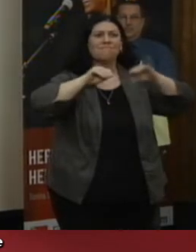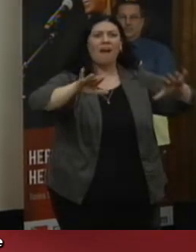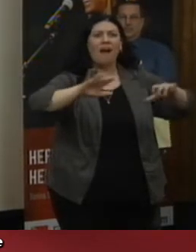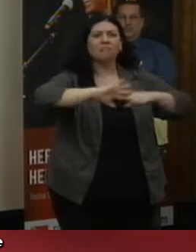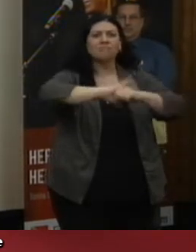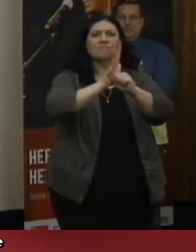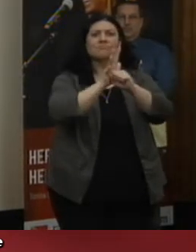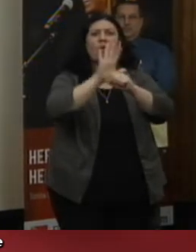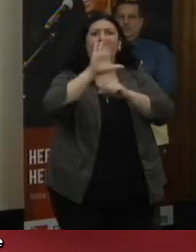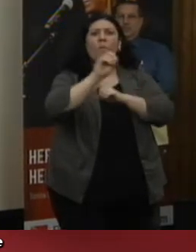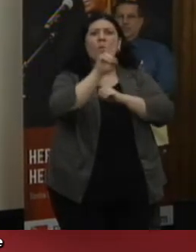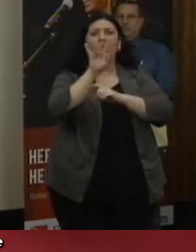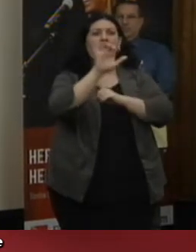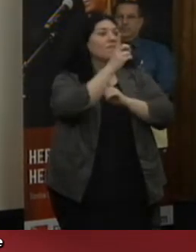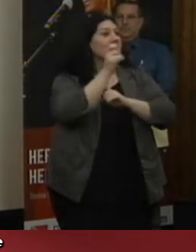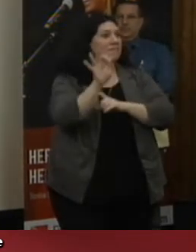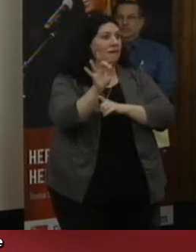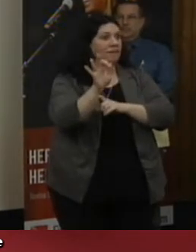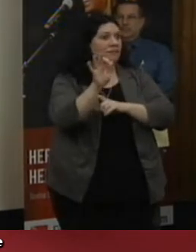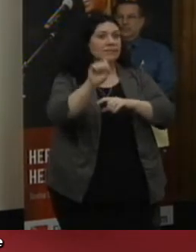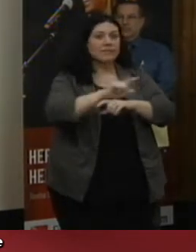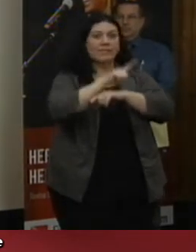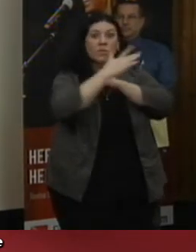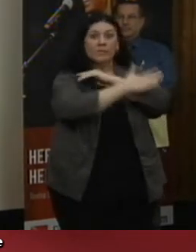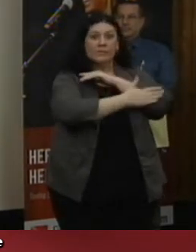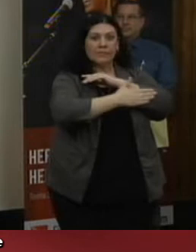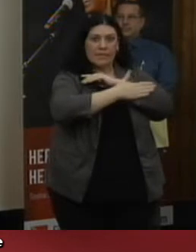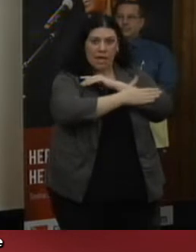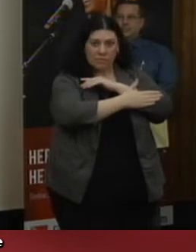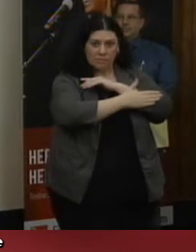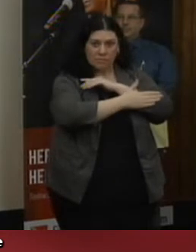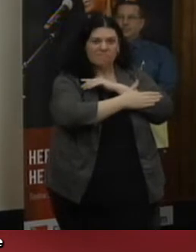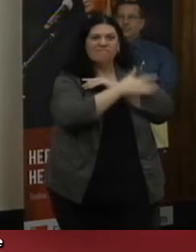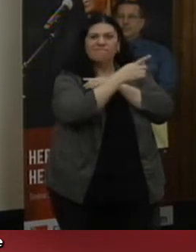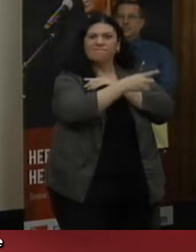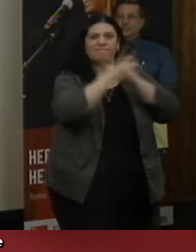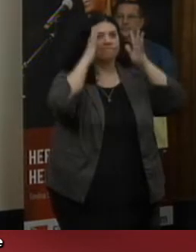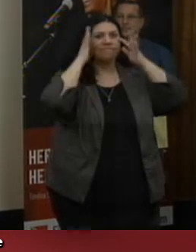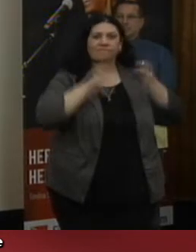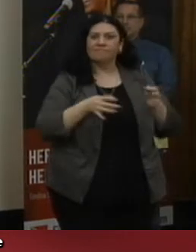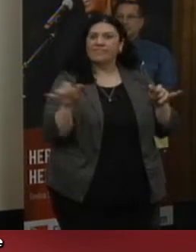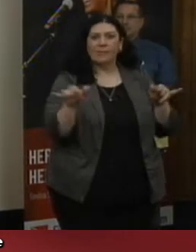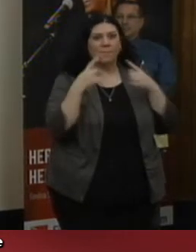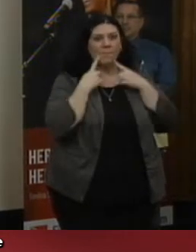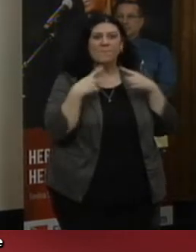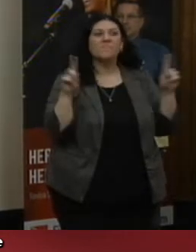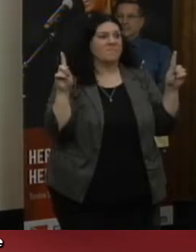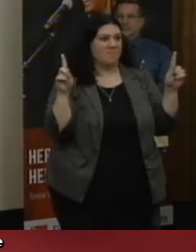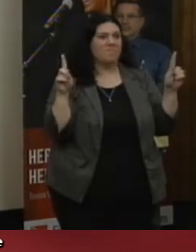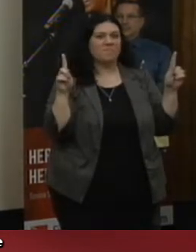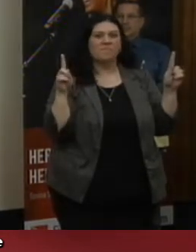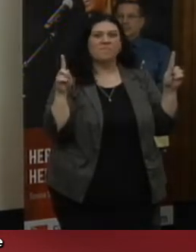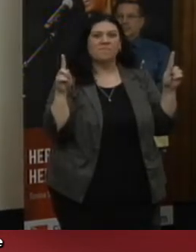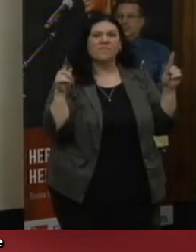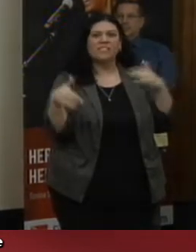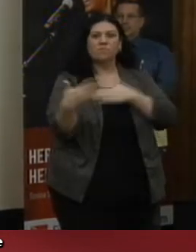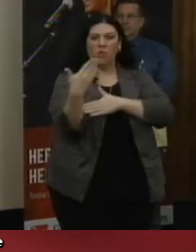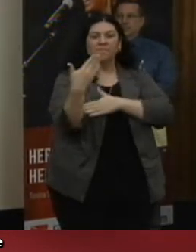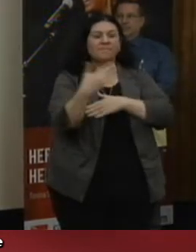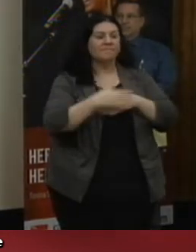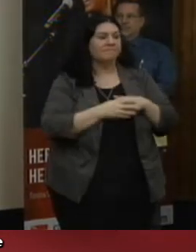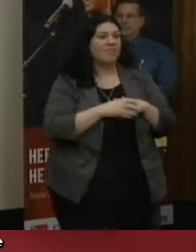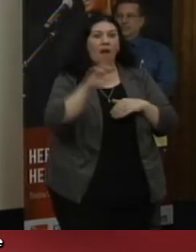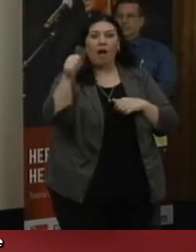COVID-19. St. Louis County made the same announcement earlier today, and